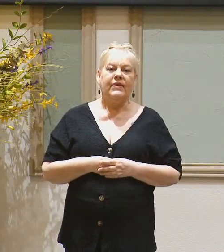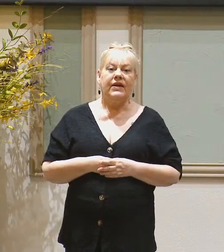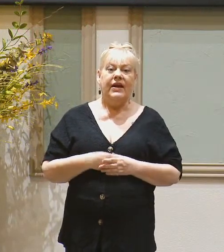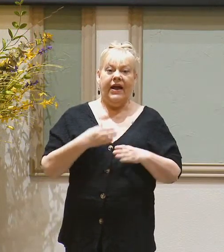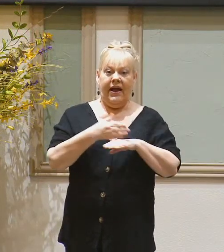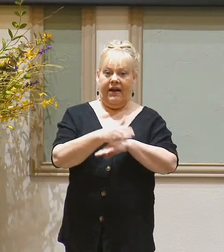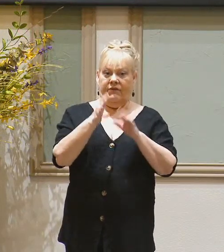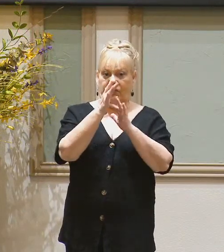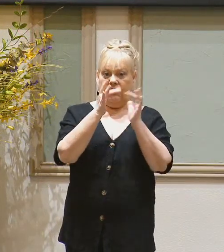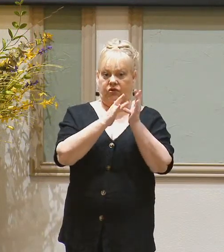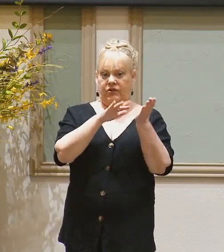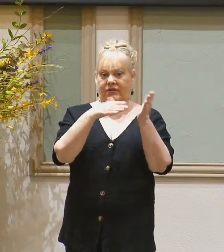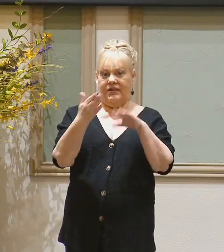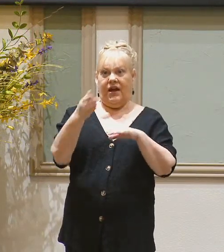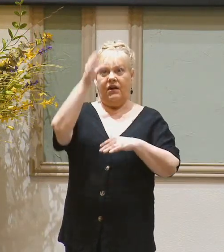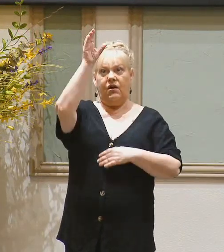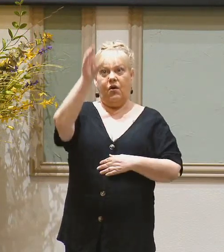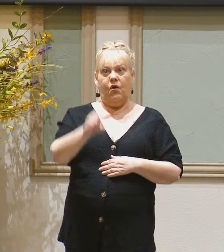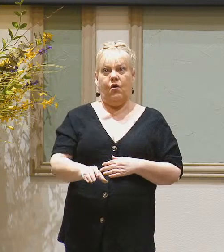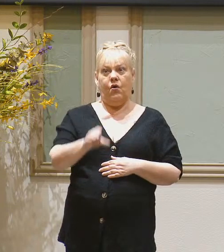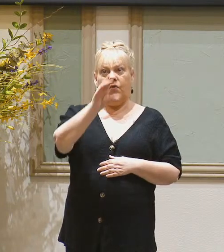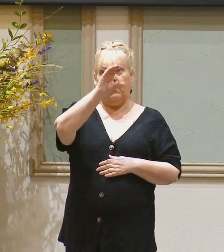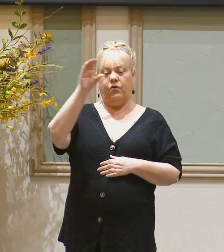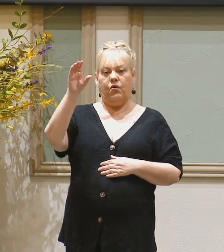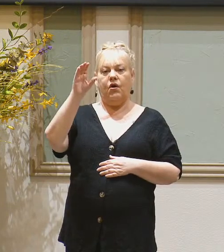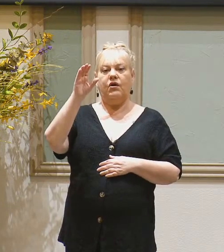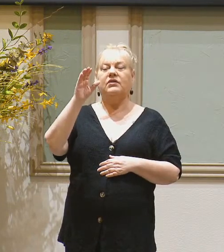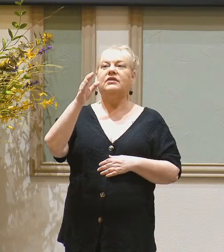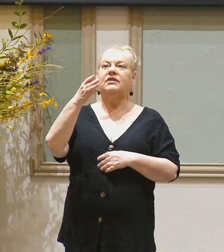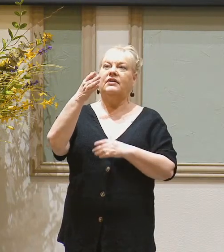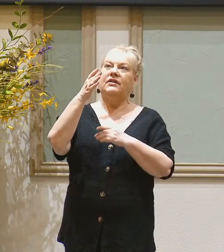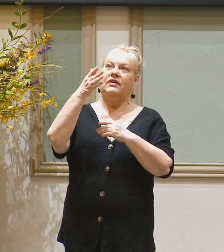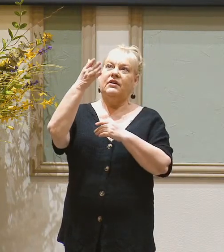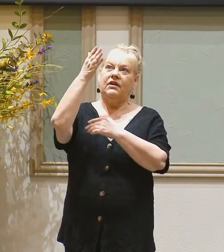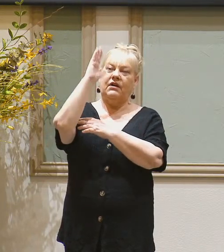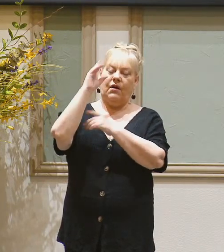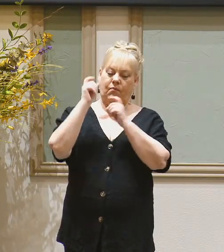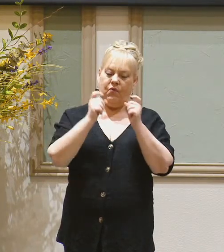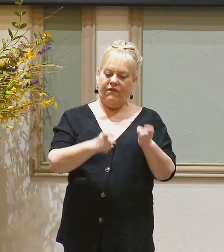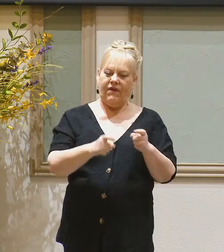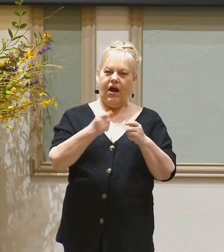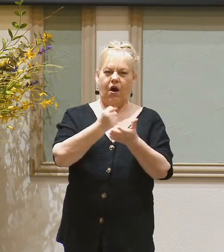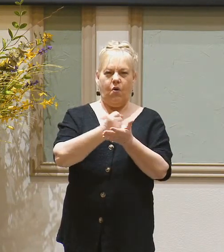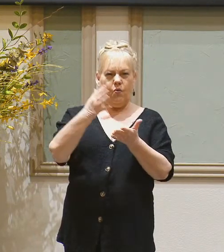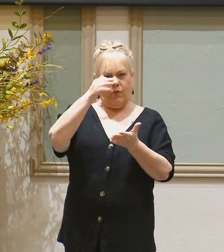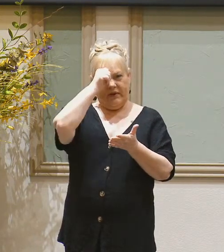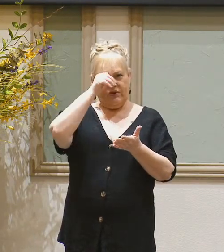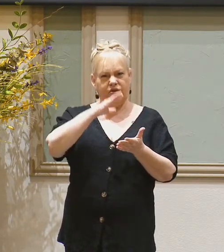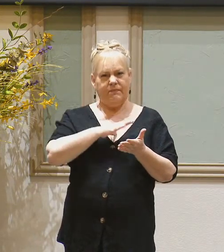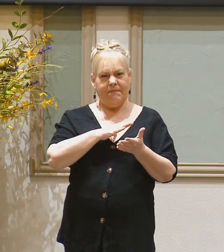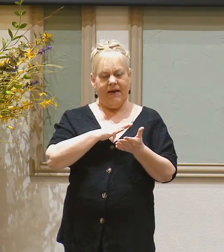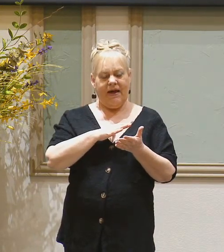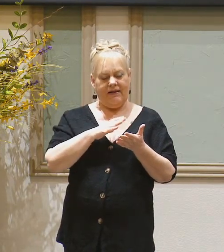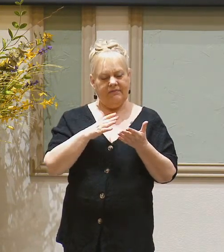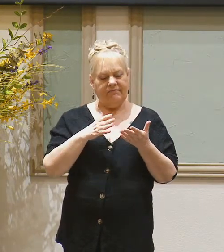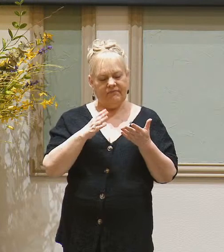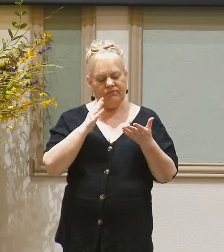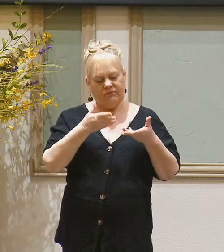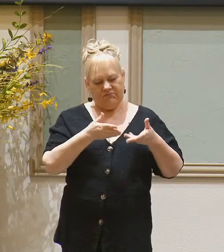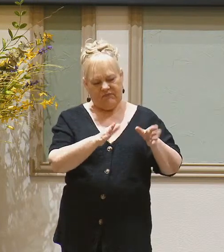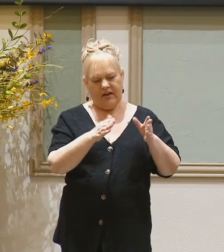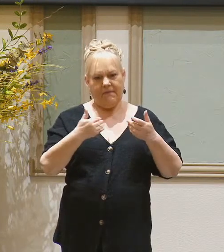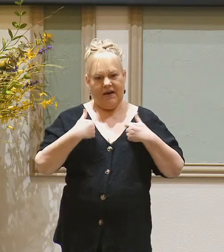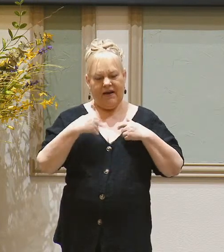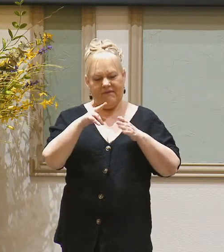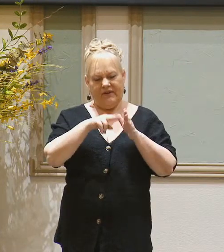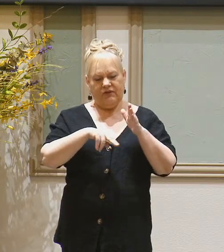After Jesus' death at the cross, God provided a rich man from Arimathea named Joseph who was willing to part with his tomb so that